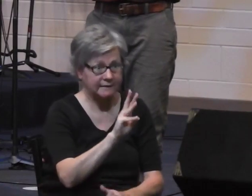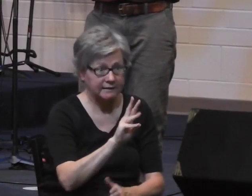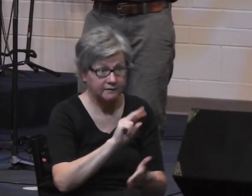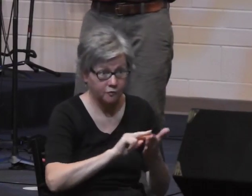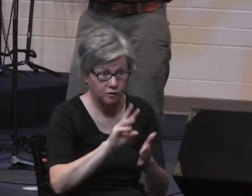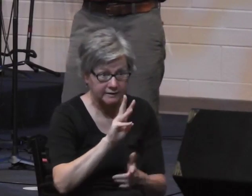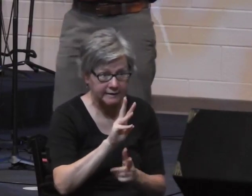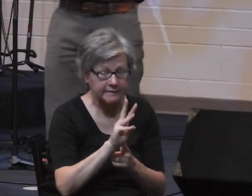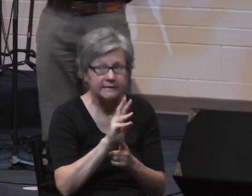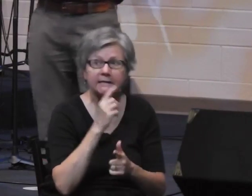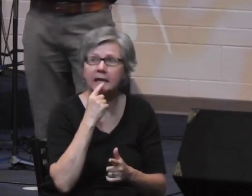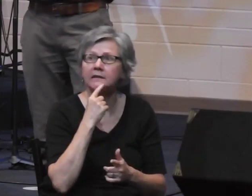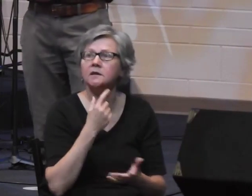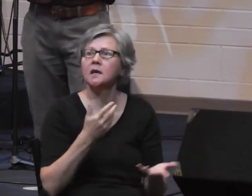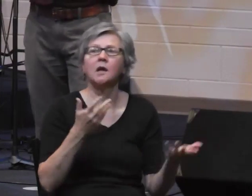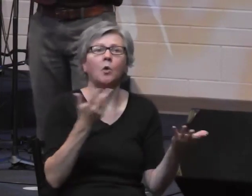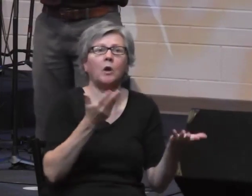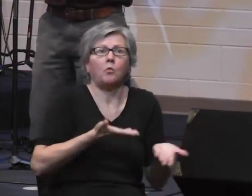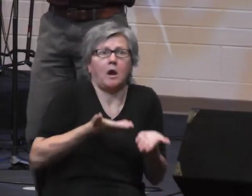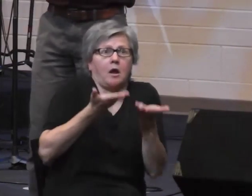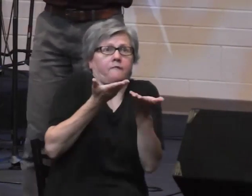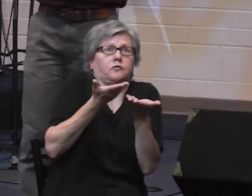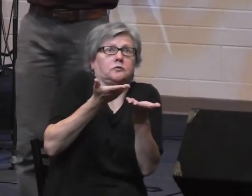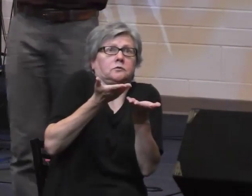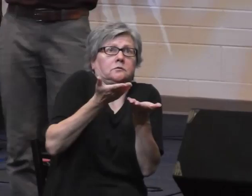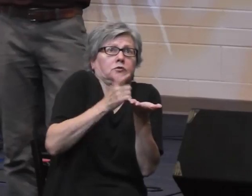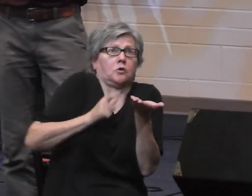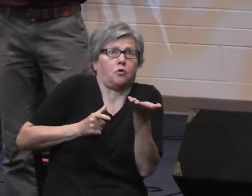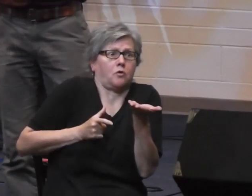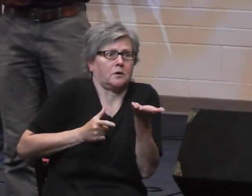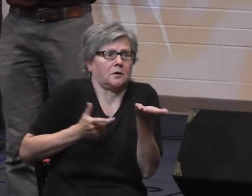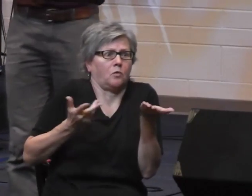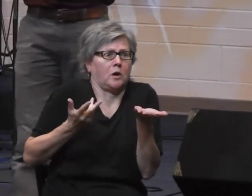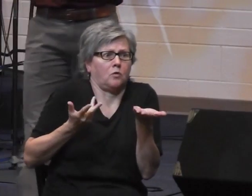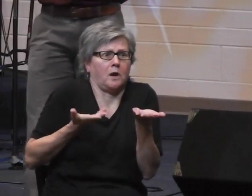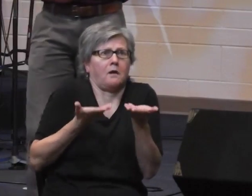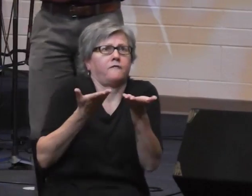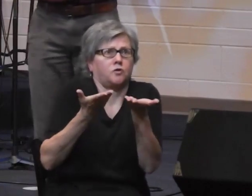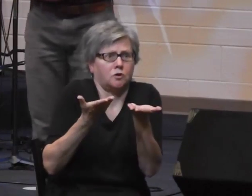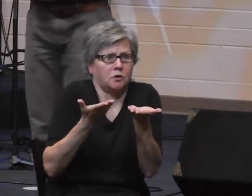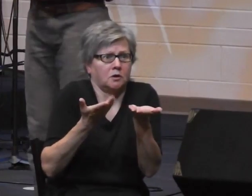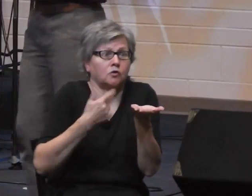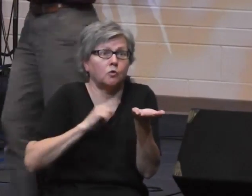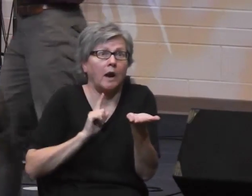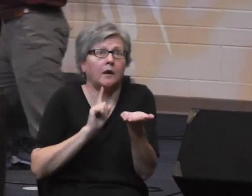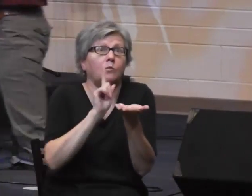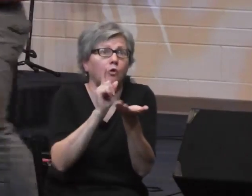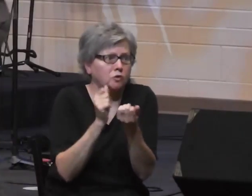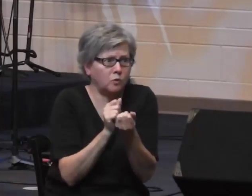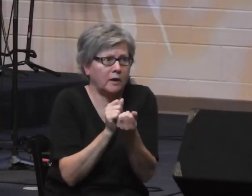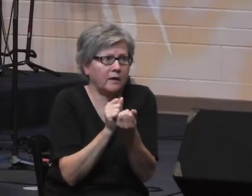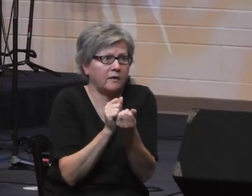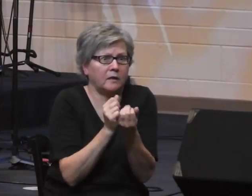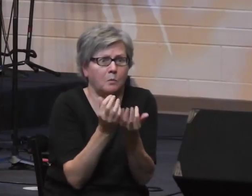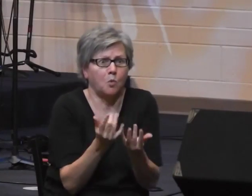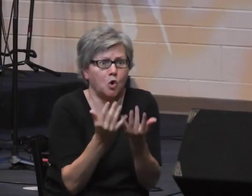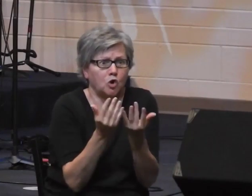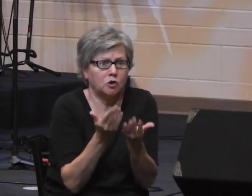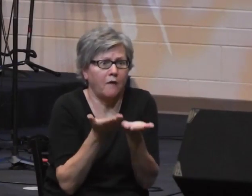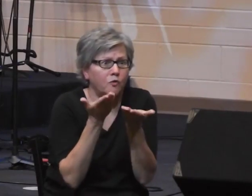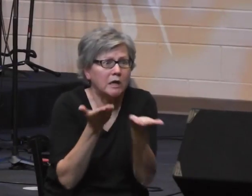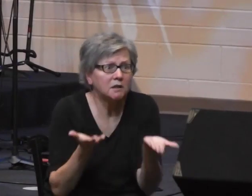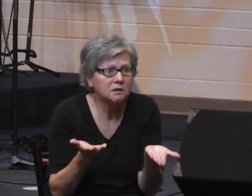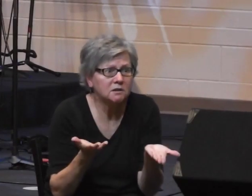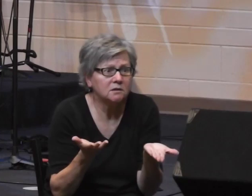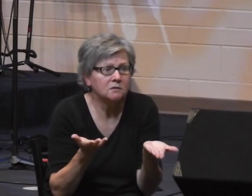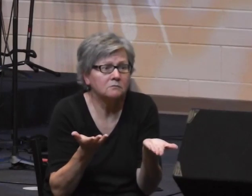6, with what shall I come before the Lord and bow down before the exalted God? Shall I come before him with burnt